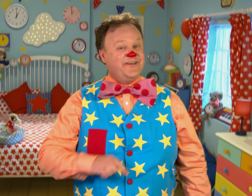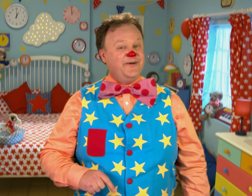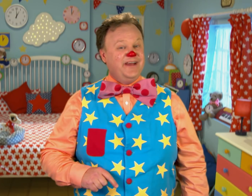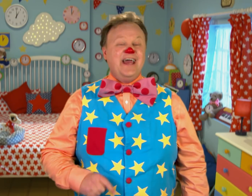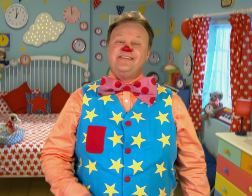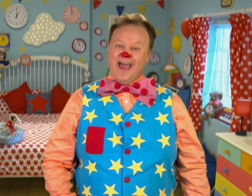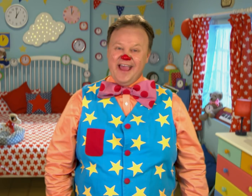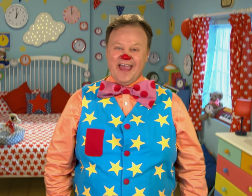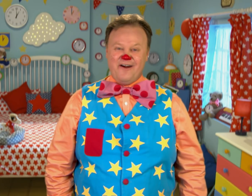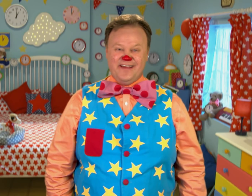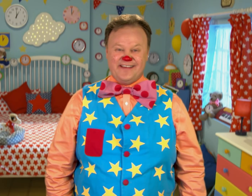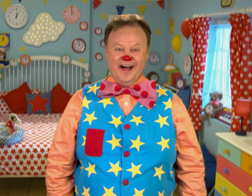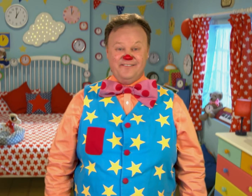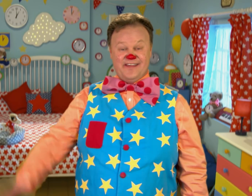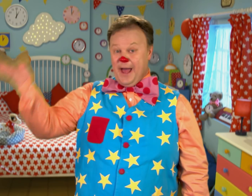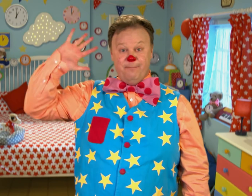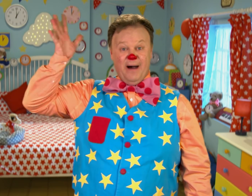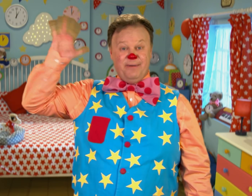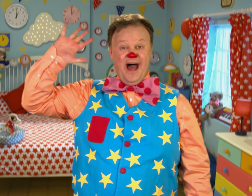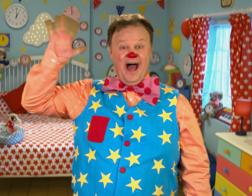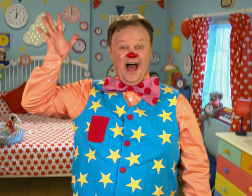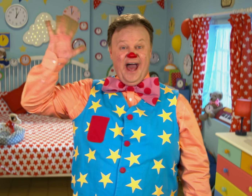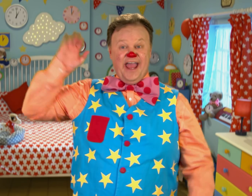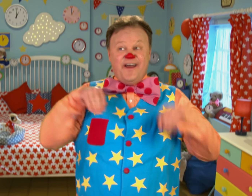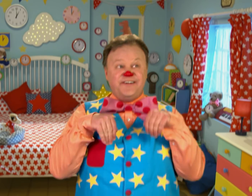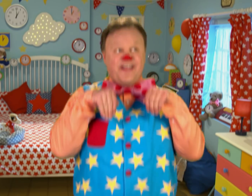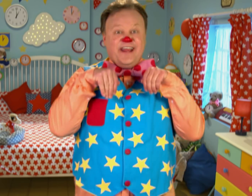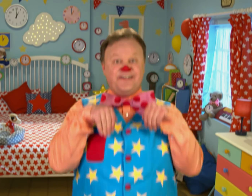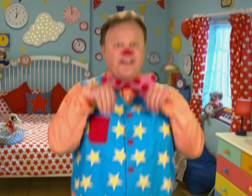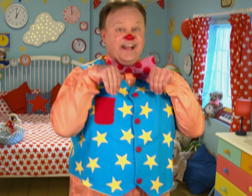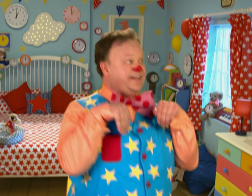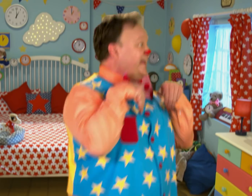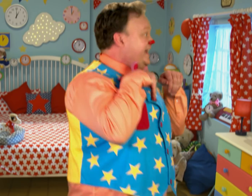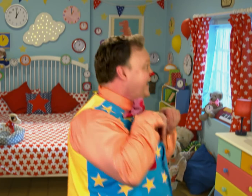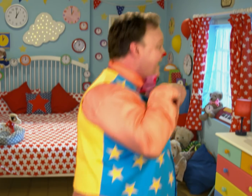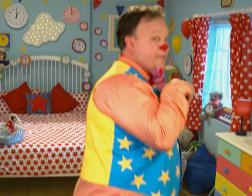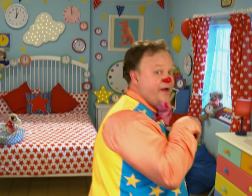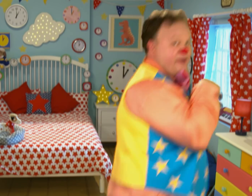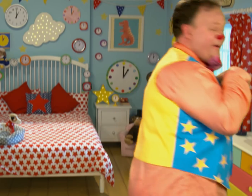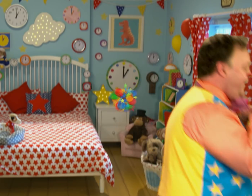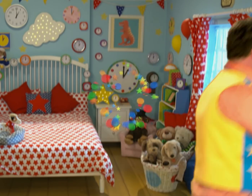soon. Take care of yourselves. Bye-bye! Ding, ding, ding, ding. Woohoo!